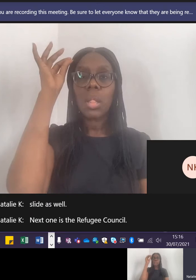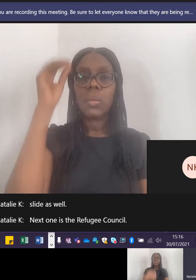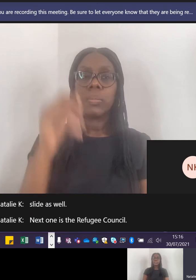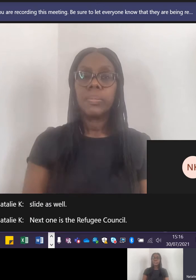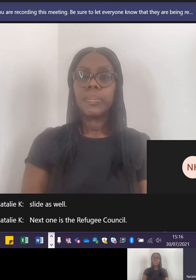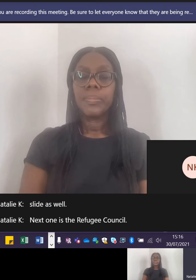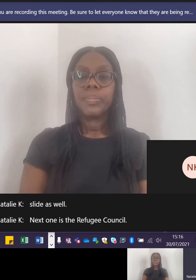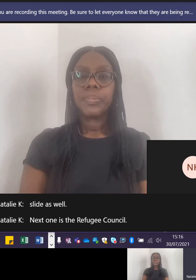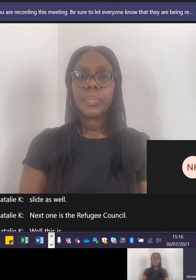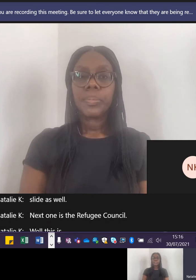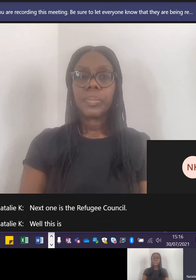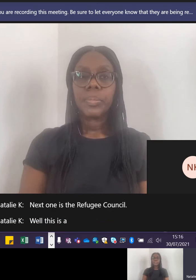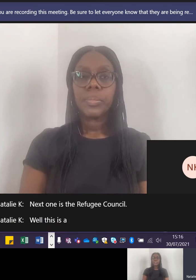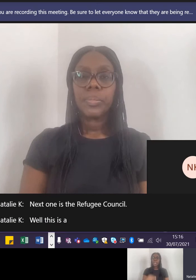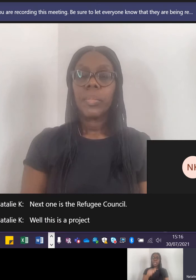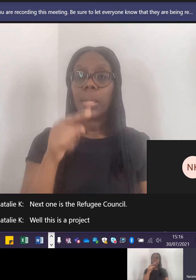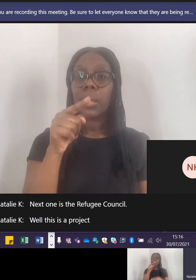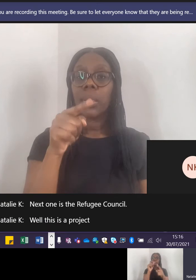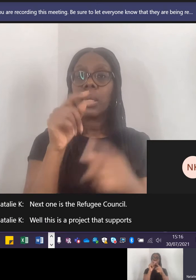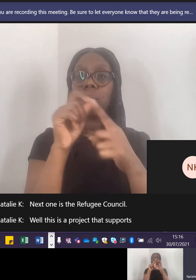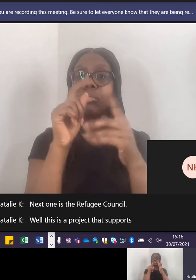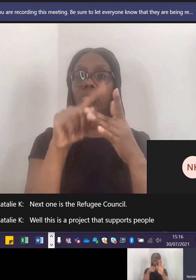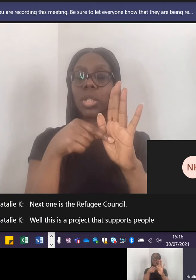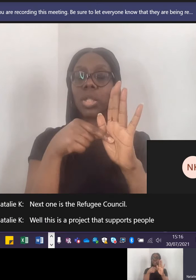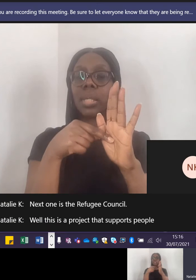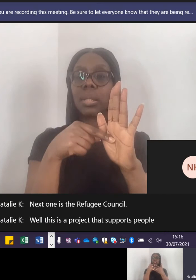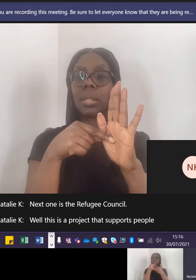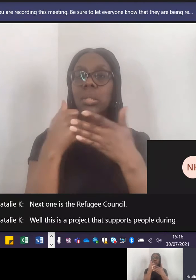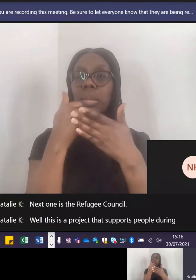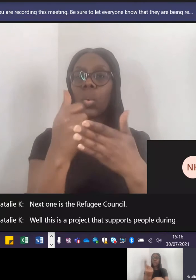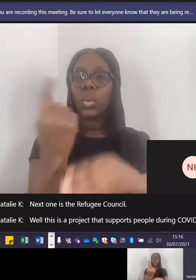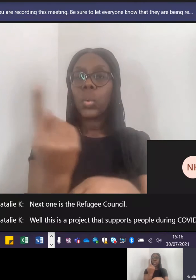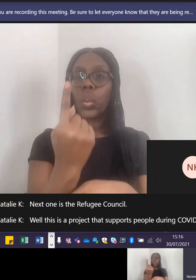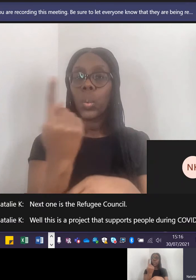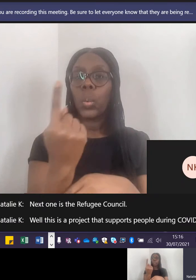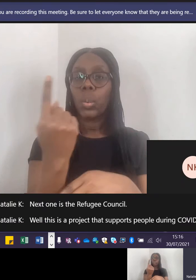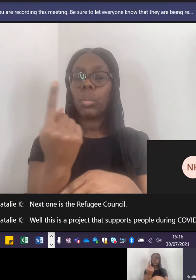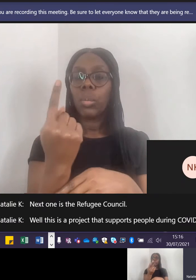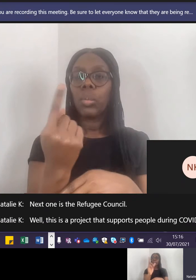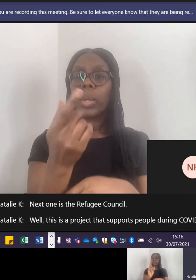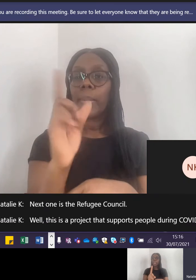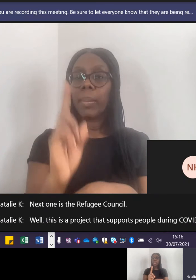Now, this is a project that supports people during COVID-19,